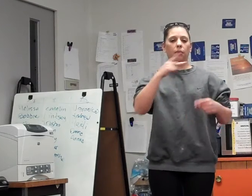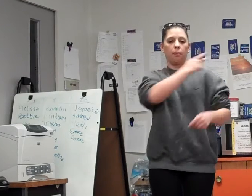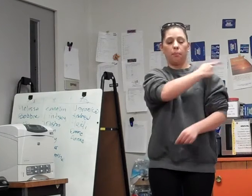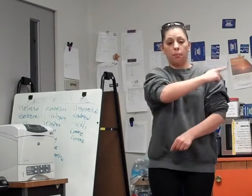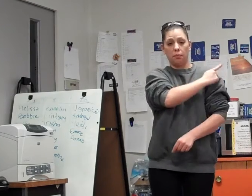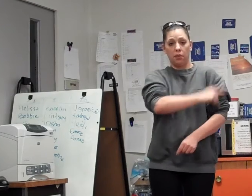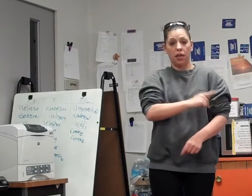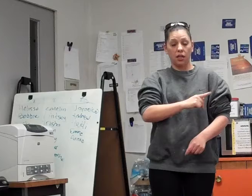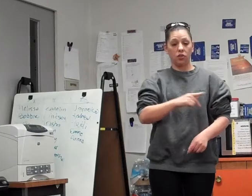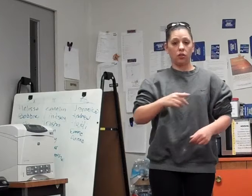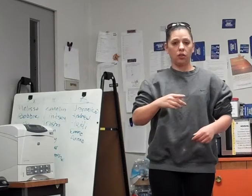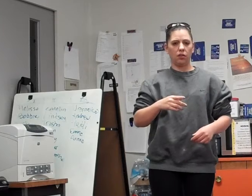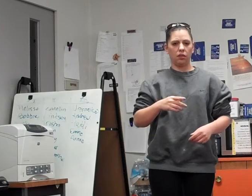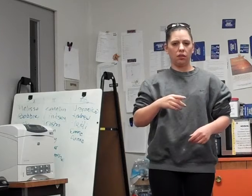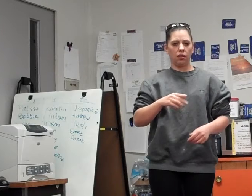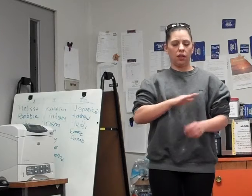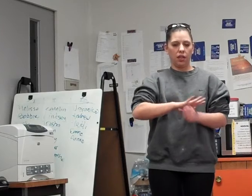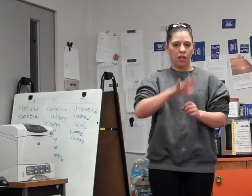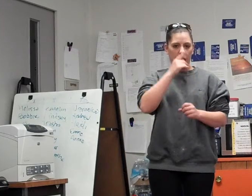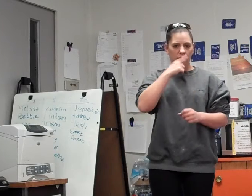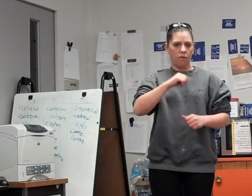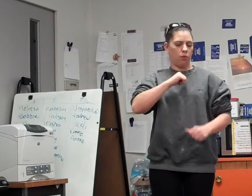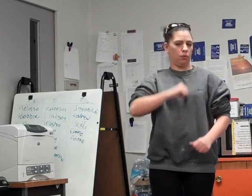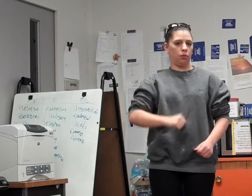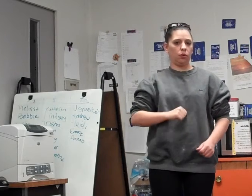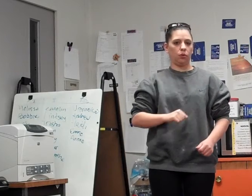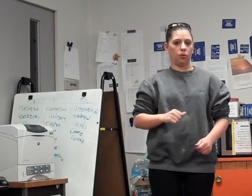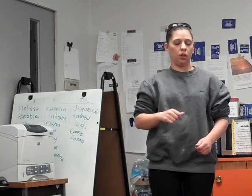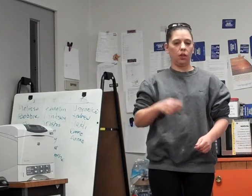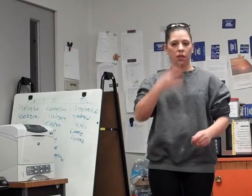because we give sedation through the IV, and then we have